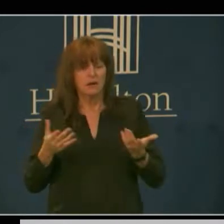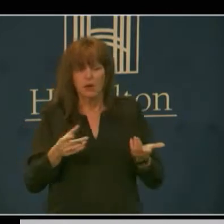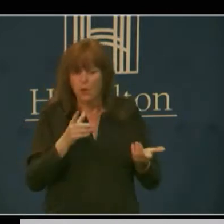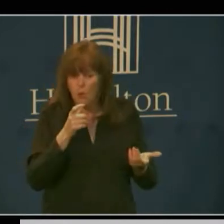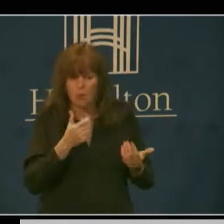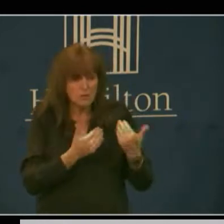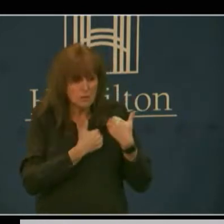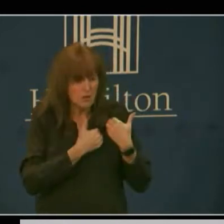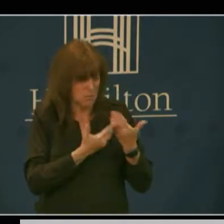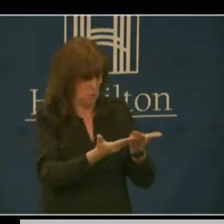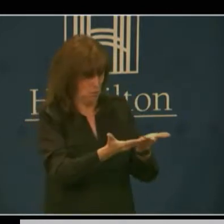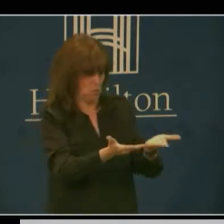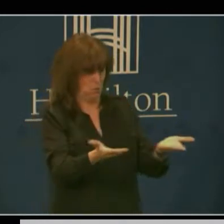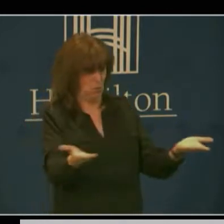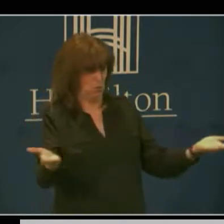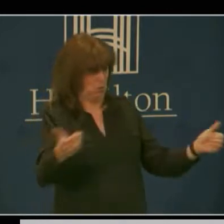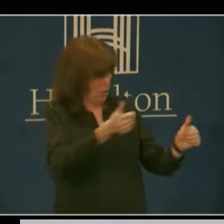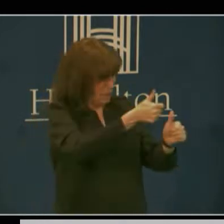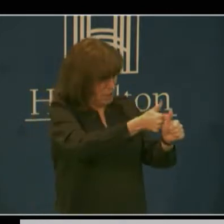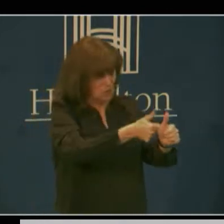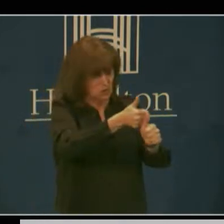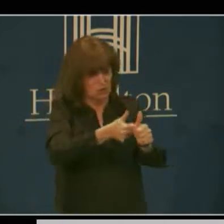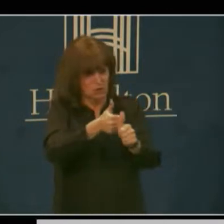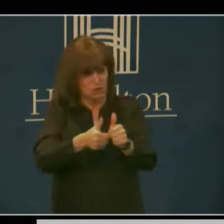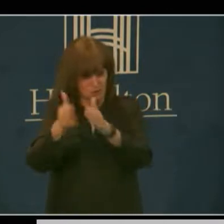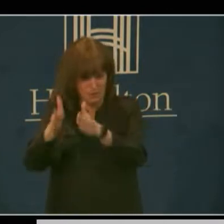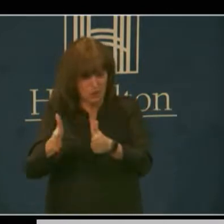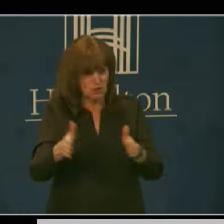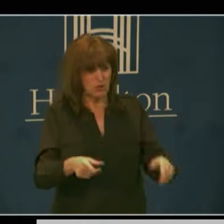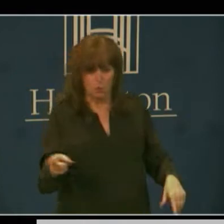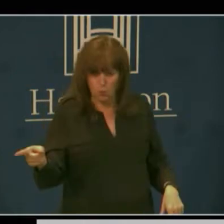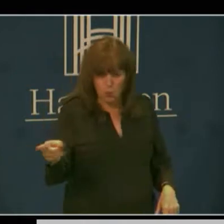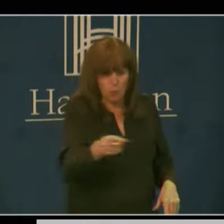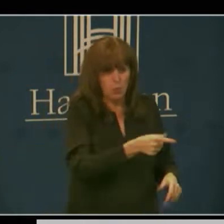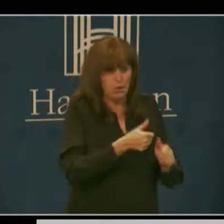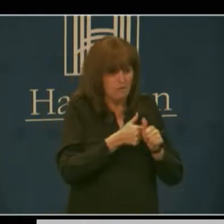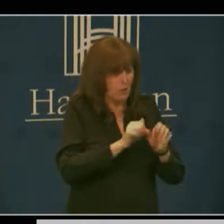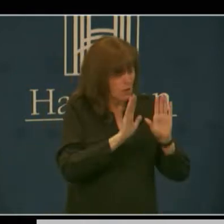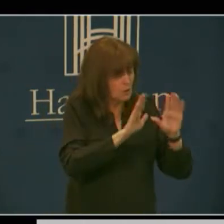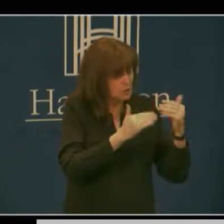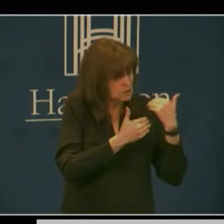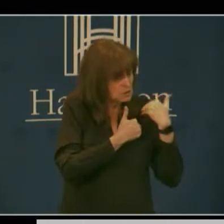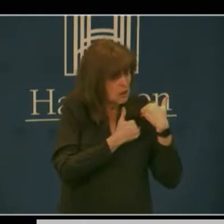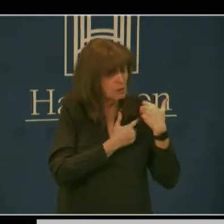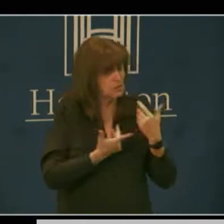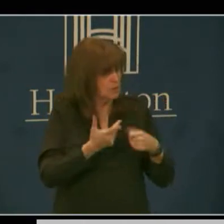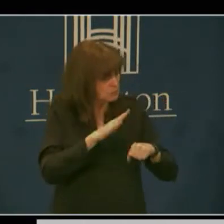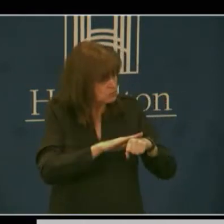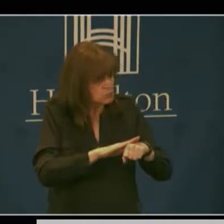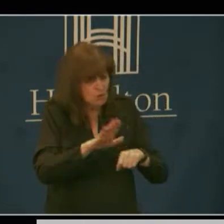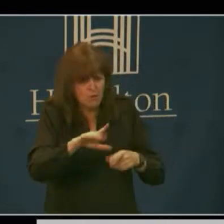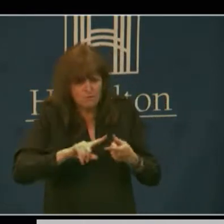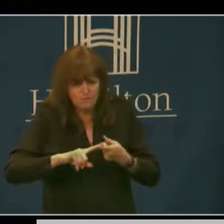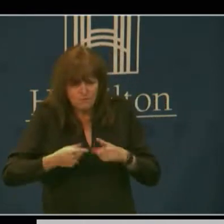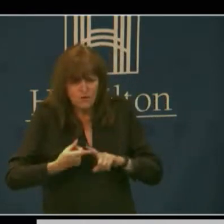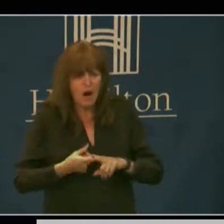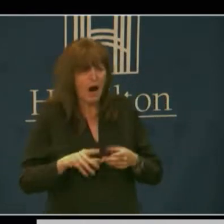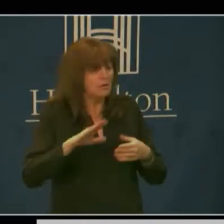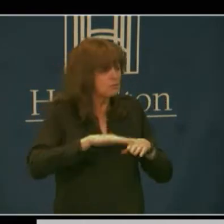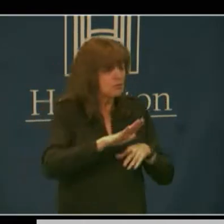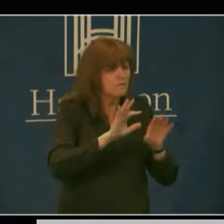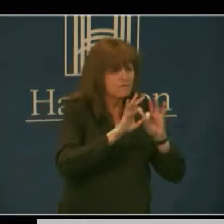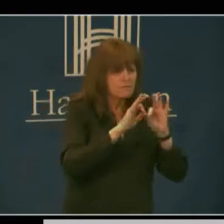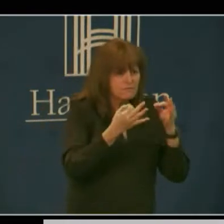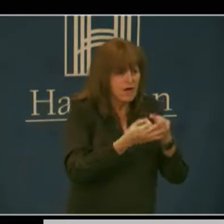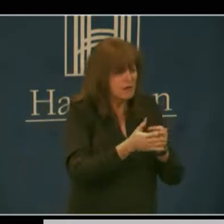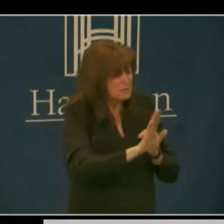If we each take that responsibility and use a bit of that peer and community pressure, hopefully more will get the message that this is not business as